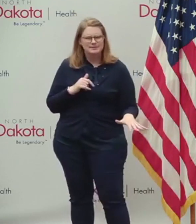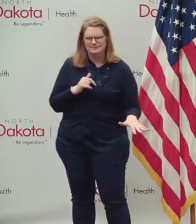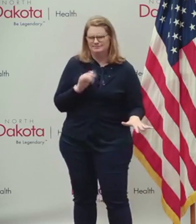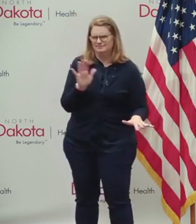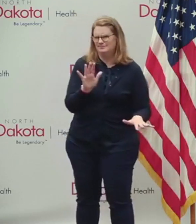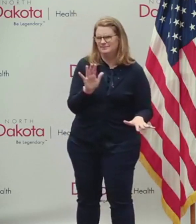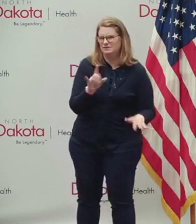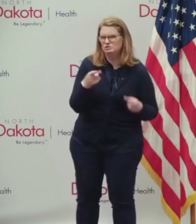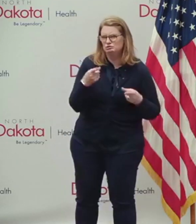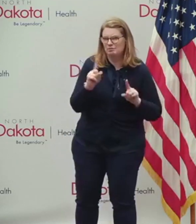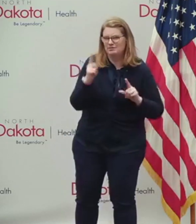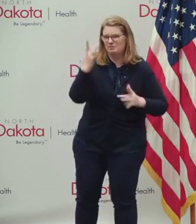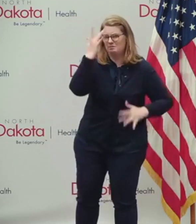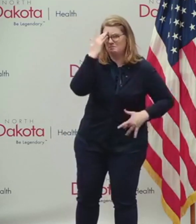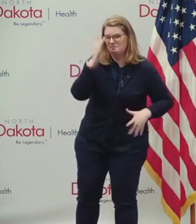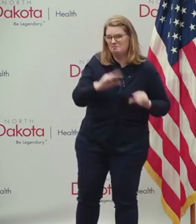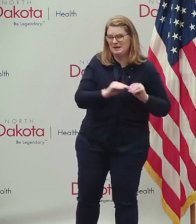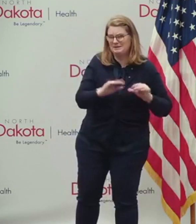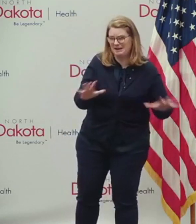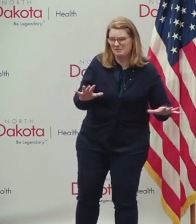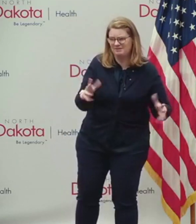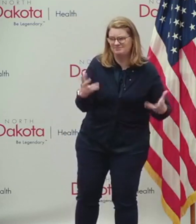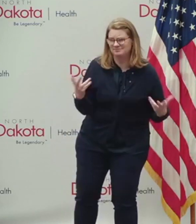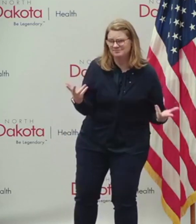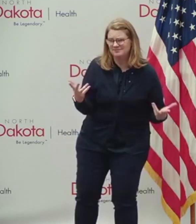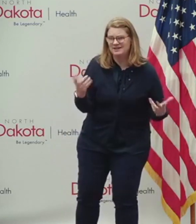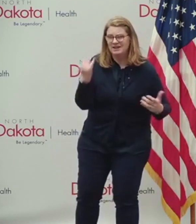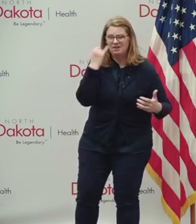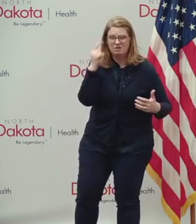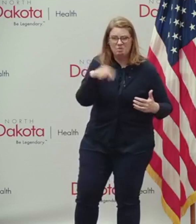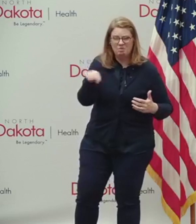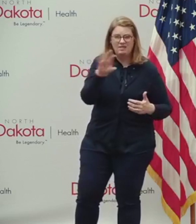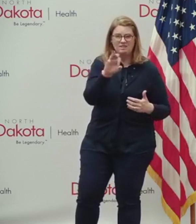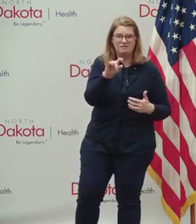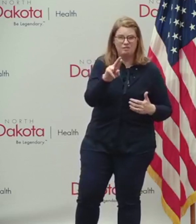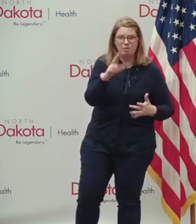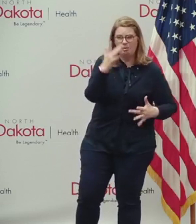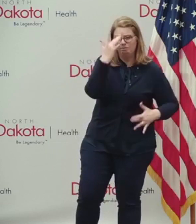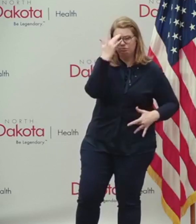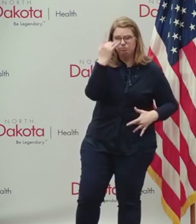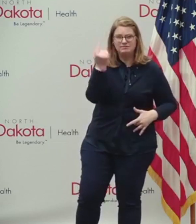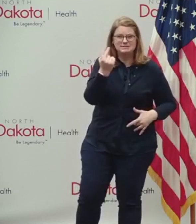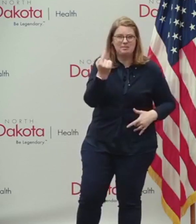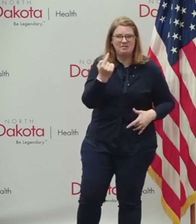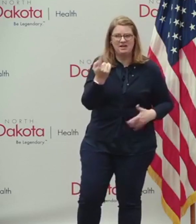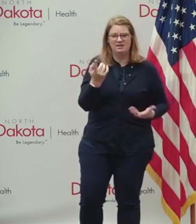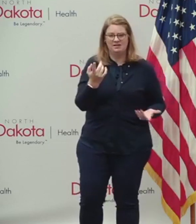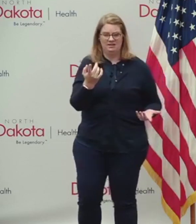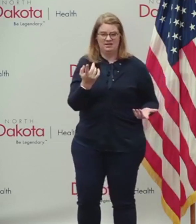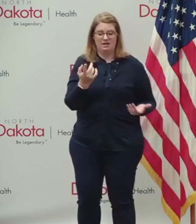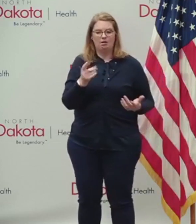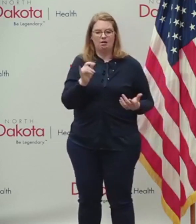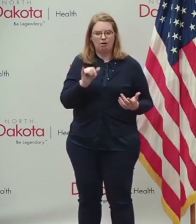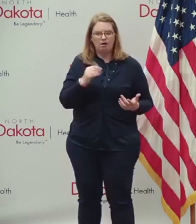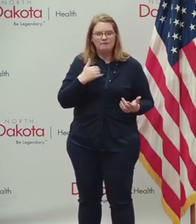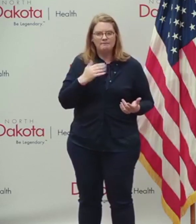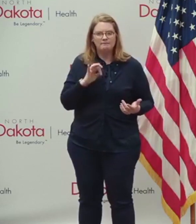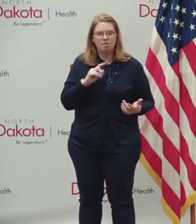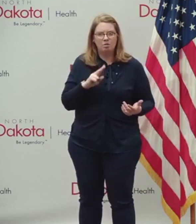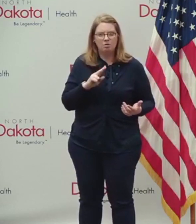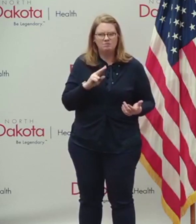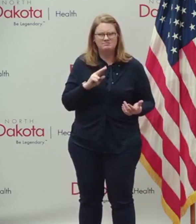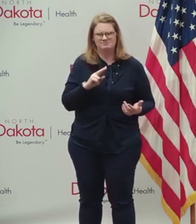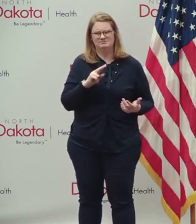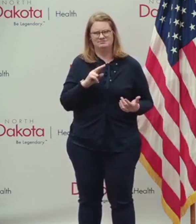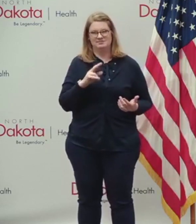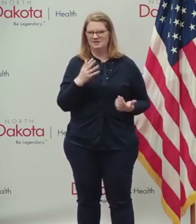this pandemic, or even if it wasn't a pandemic, if you had the flu or some infectious disease and you found out you were positive, I would hope